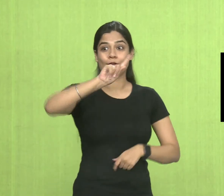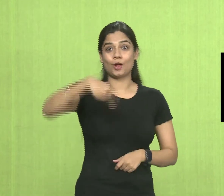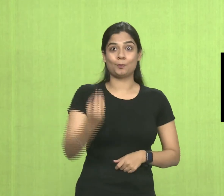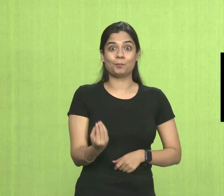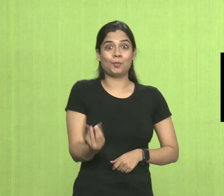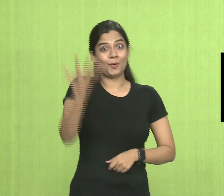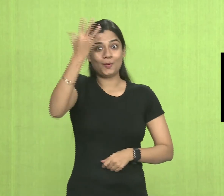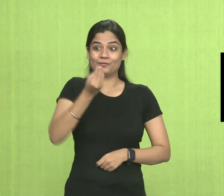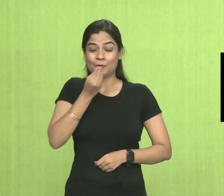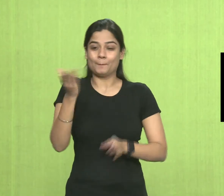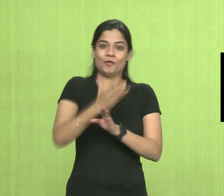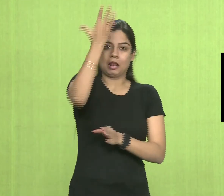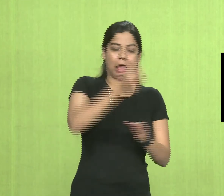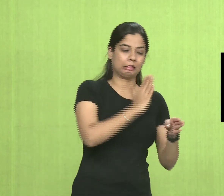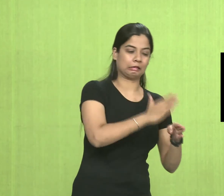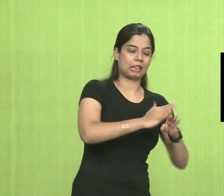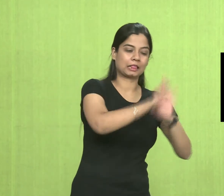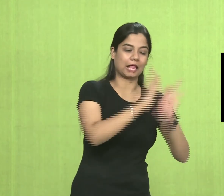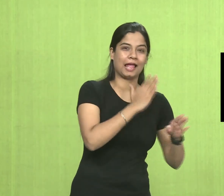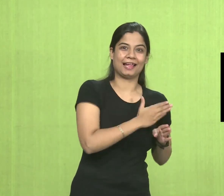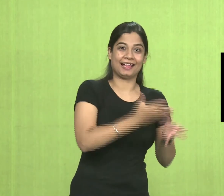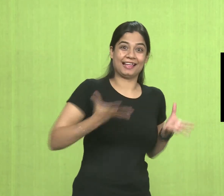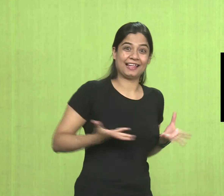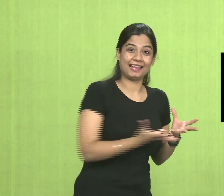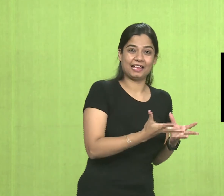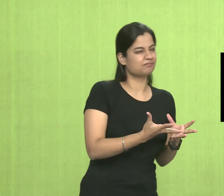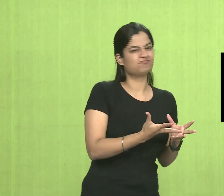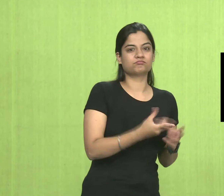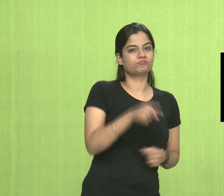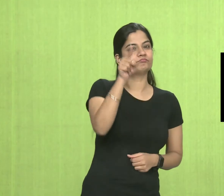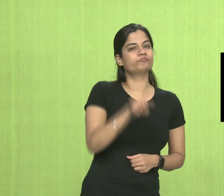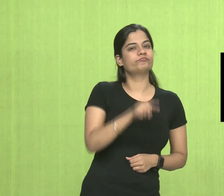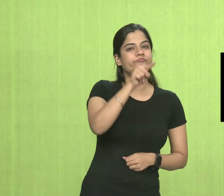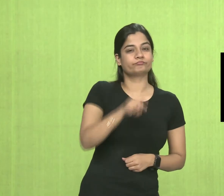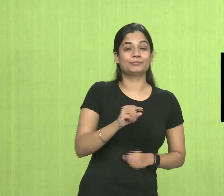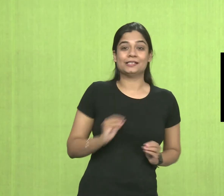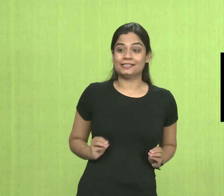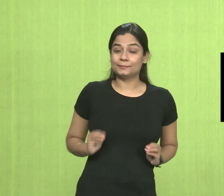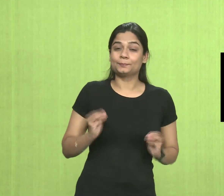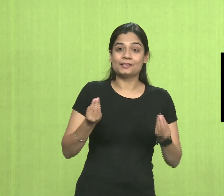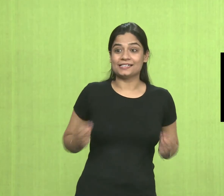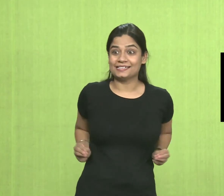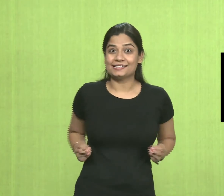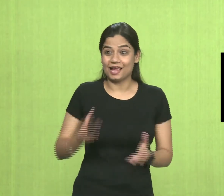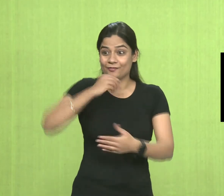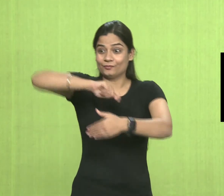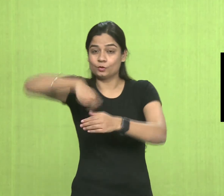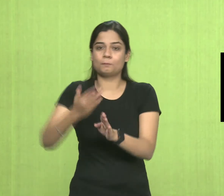planning to cook it. If you are planning to cook the next morning, don't cut them in the night and keep them in the fridge. That's not a good way to protect